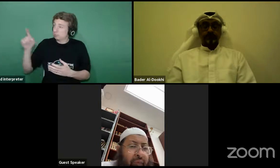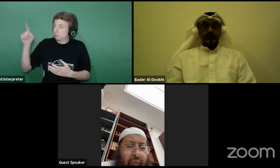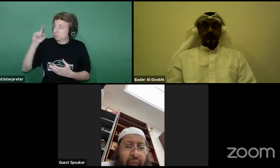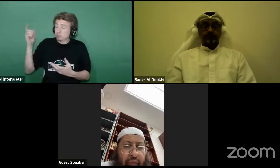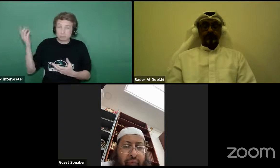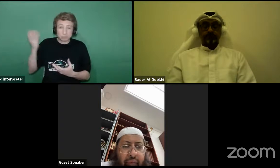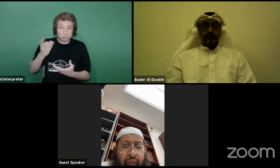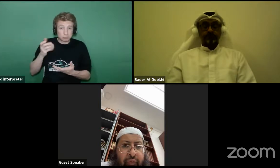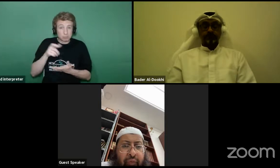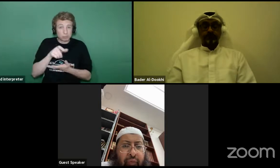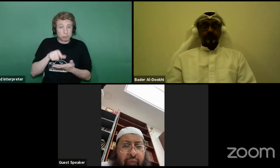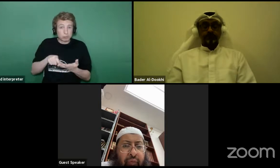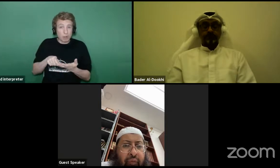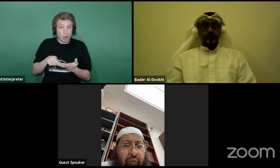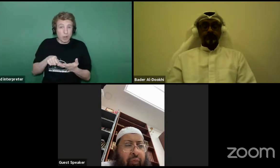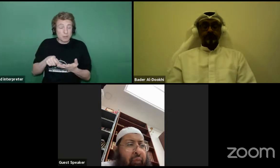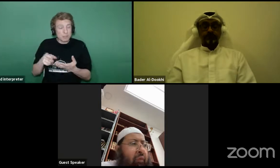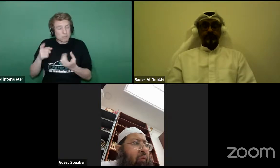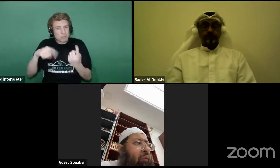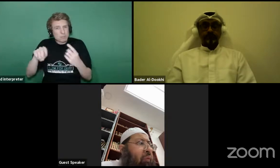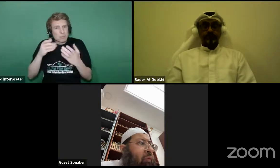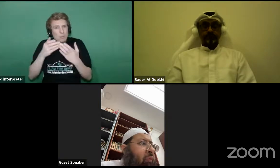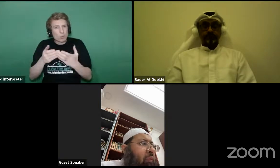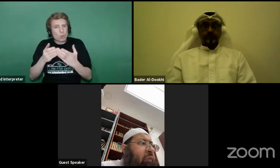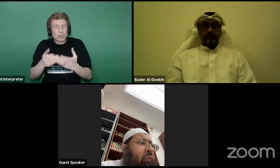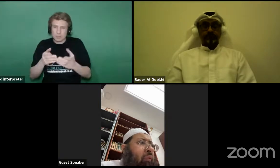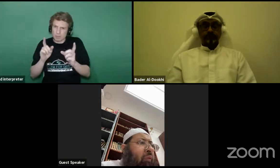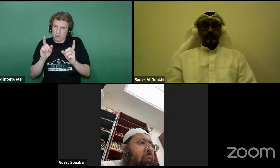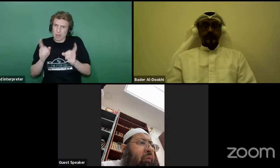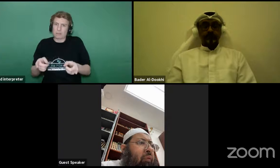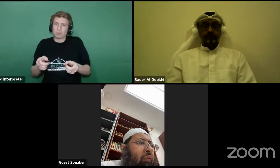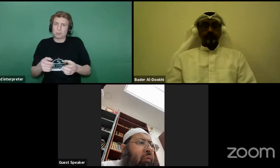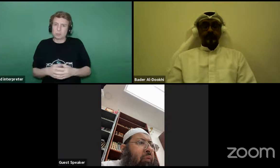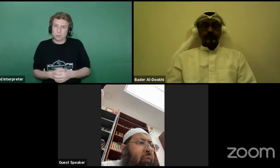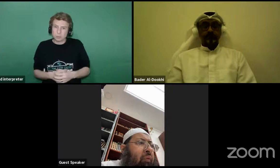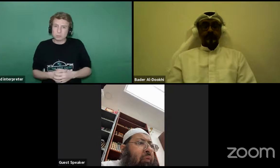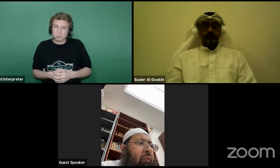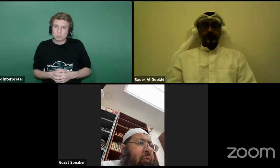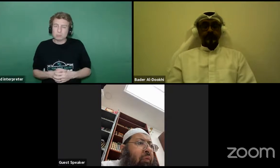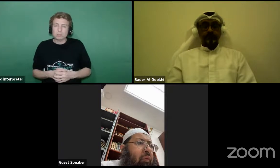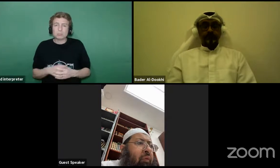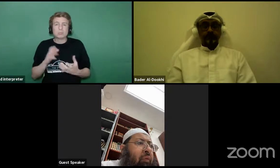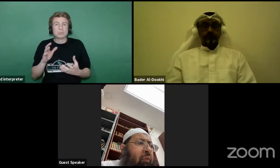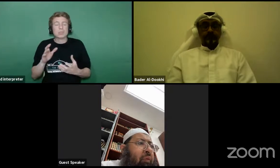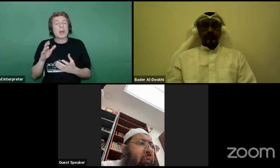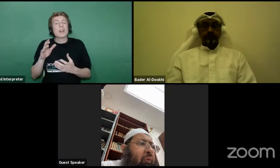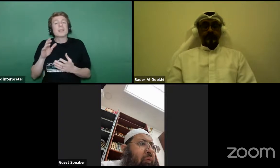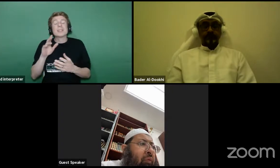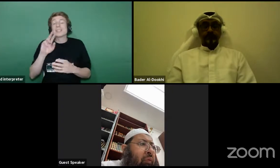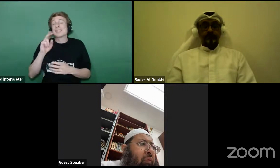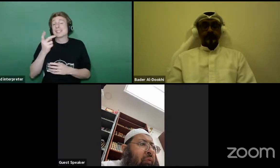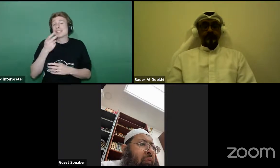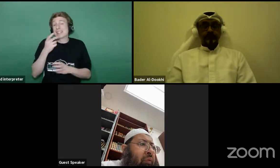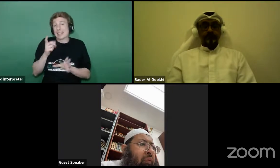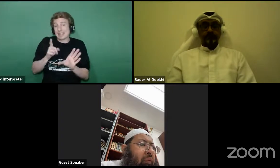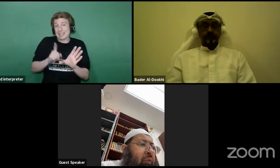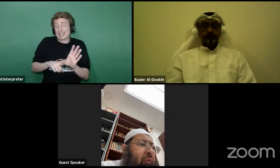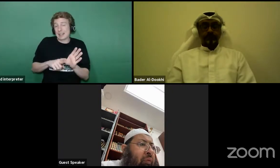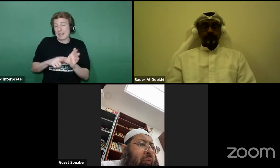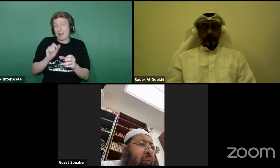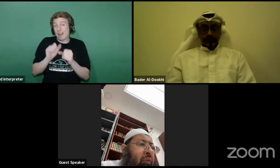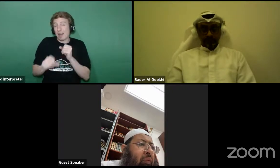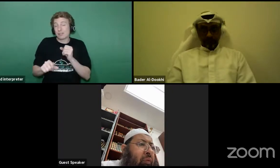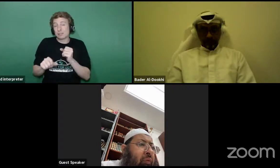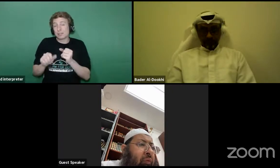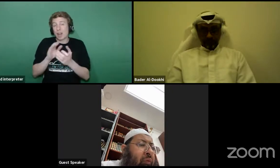made obligatory upon the Muslims in the 2nd year after the migration of the Prophet, peace and blessings be upon him,